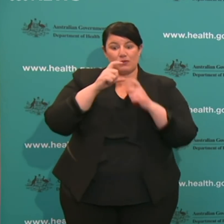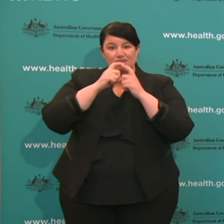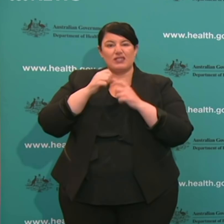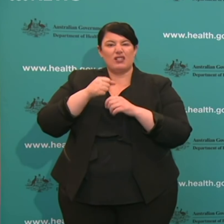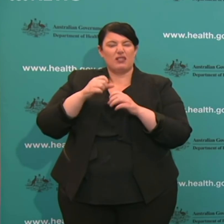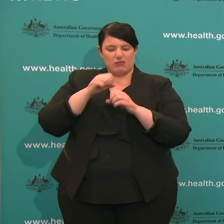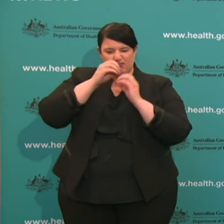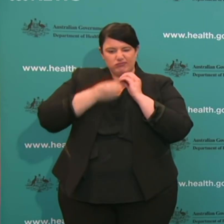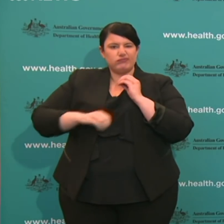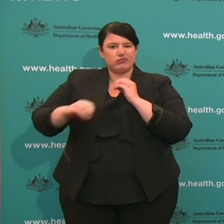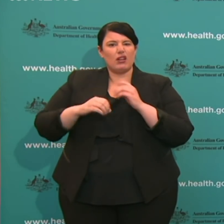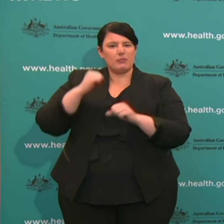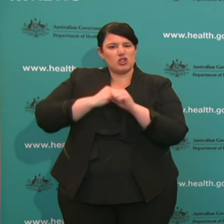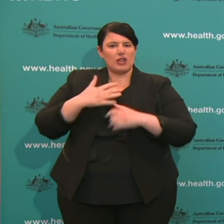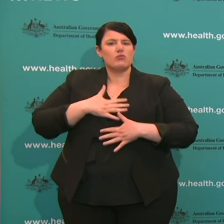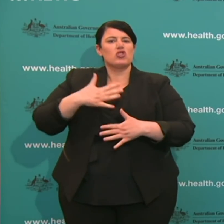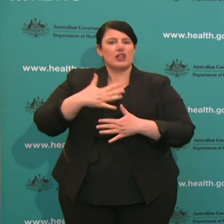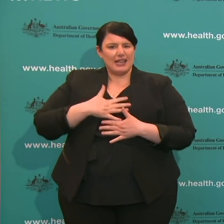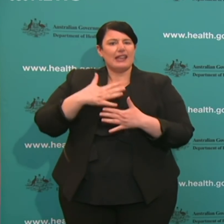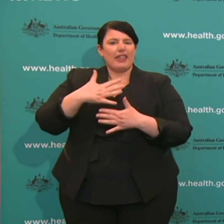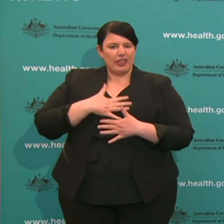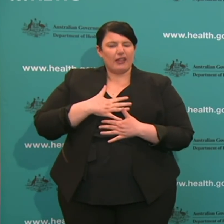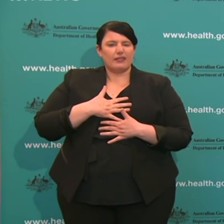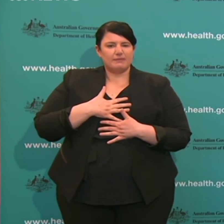certainly remained less than